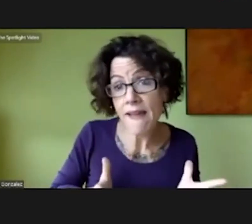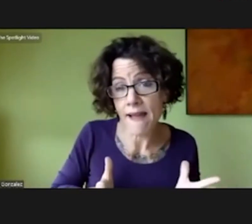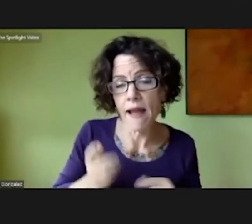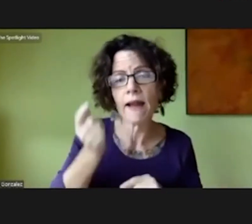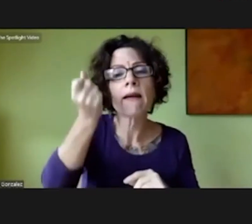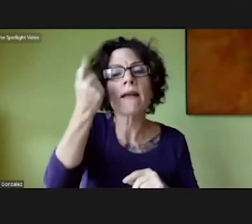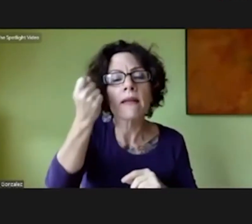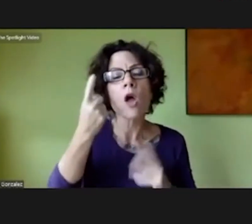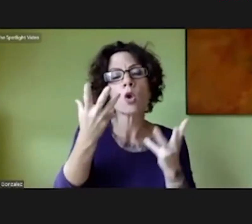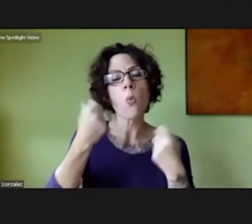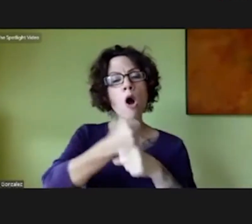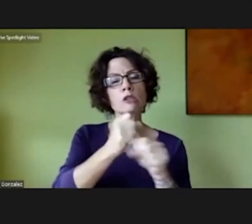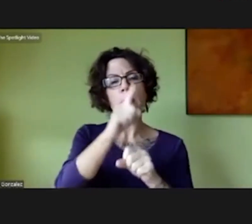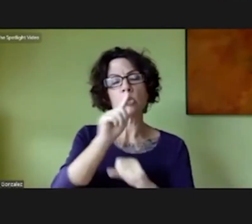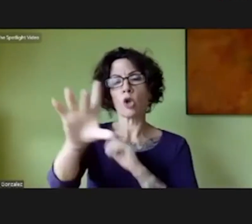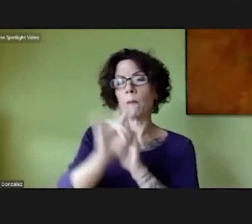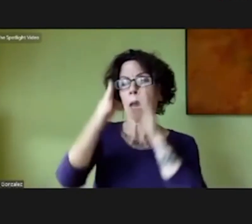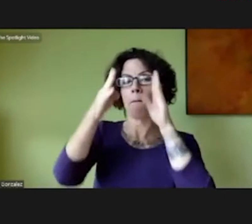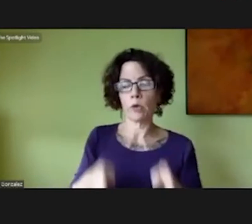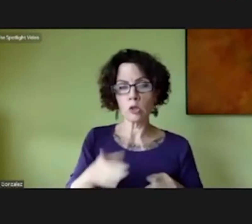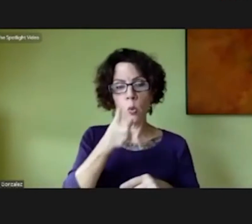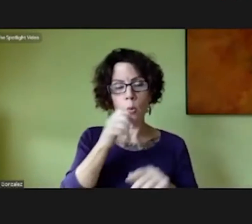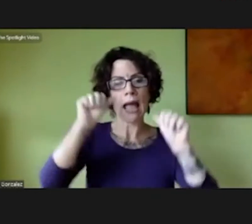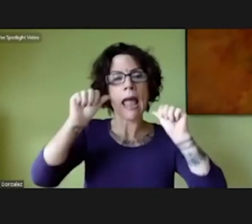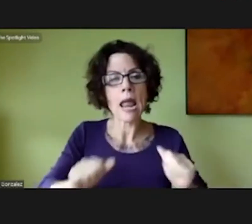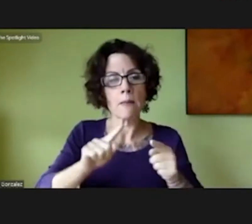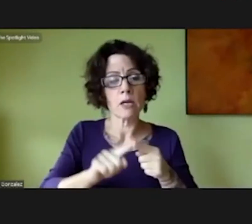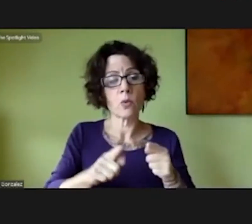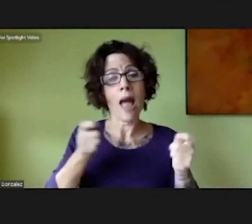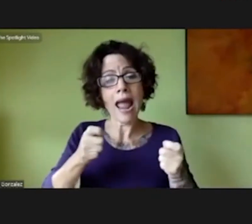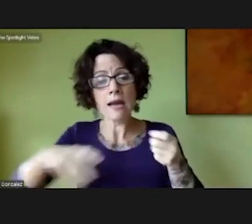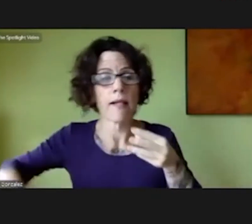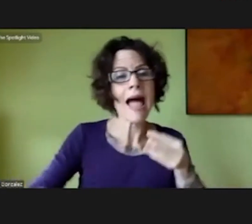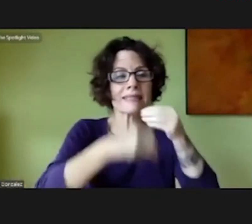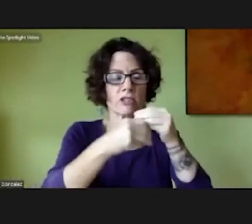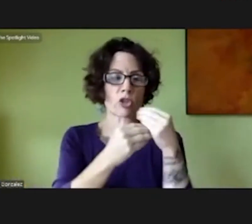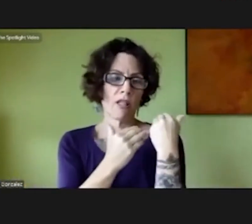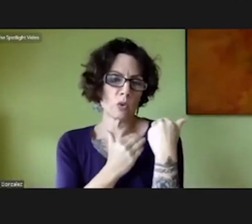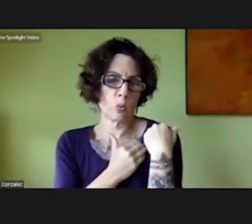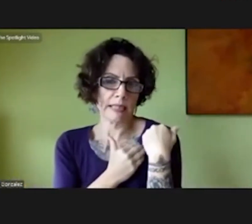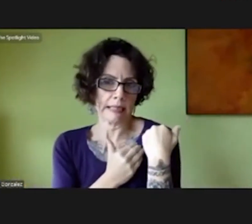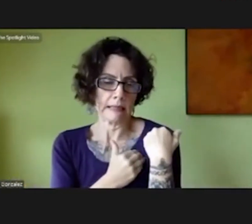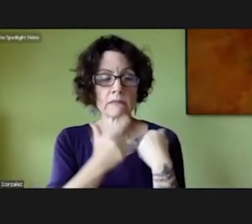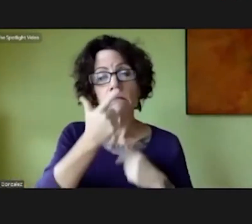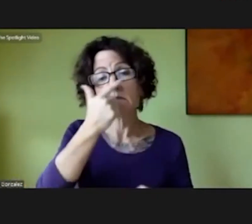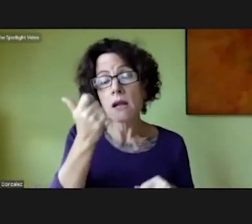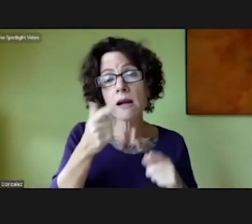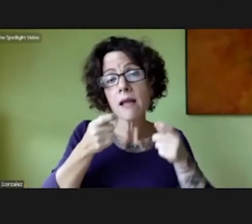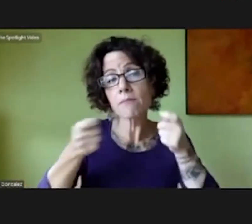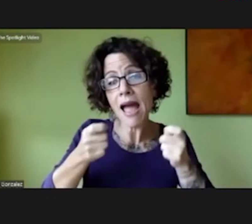Both will be fine, but you want to make sure that you pick an individual who is capable of handling